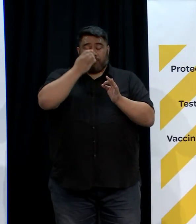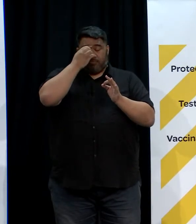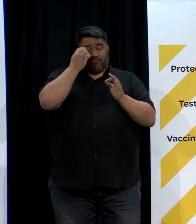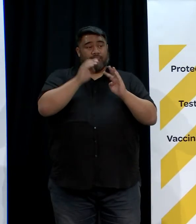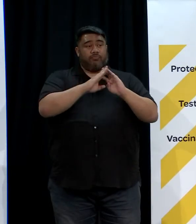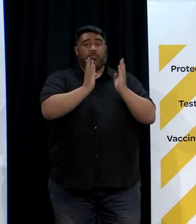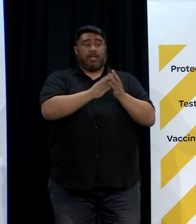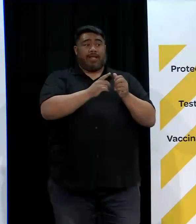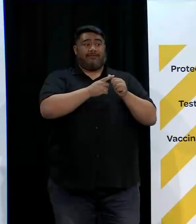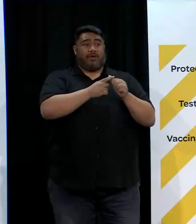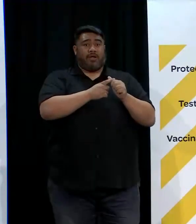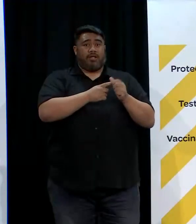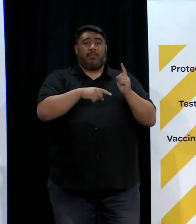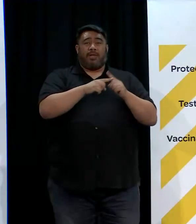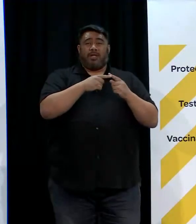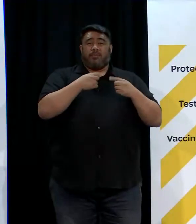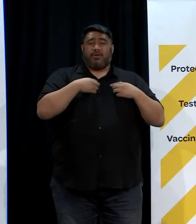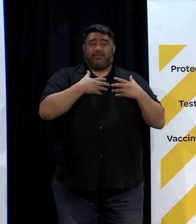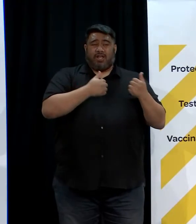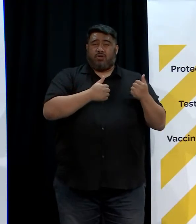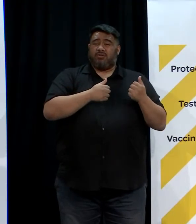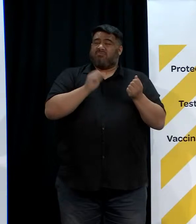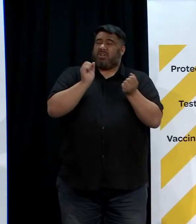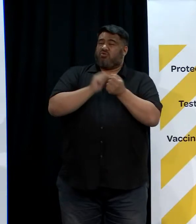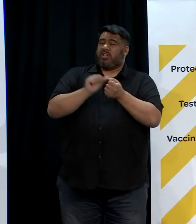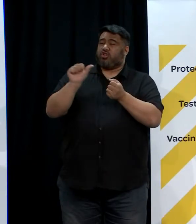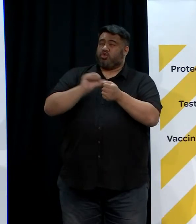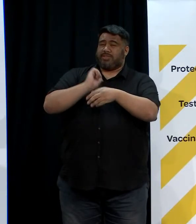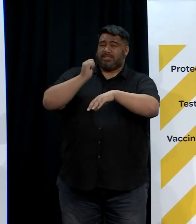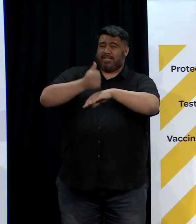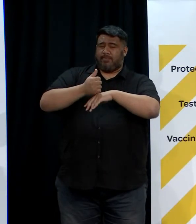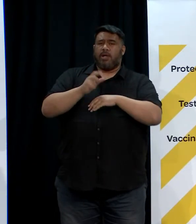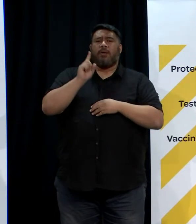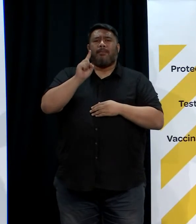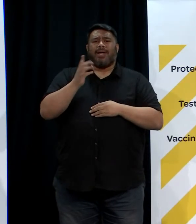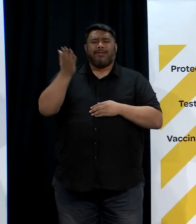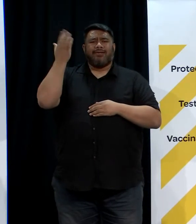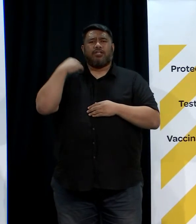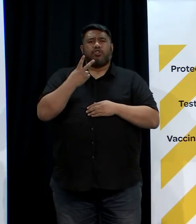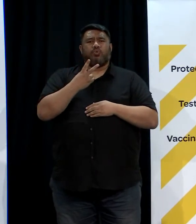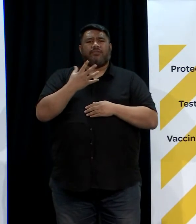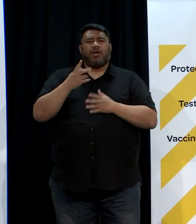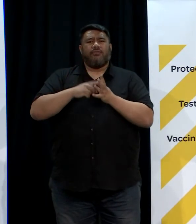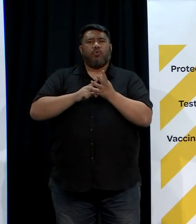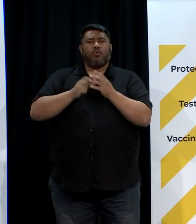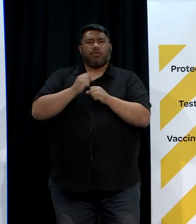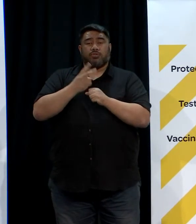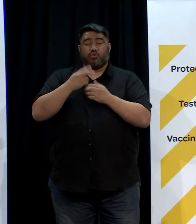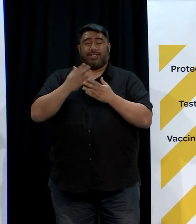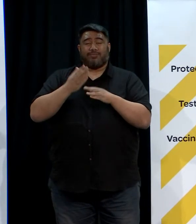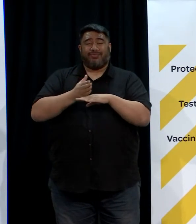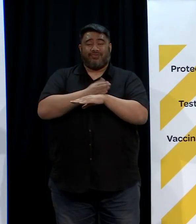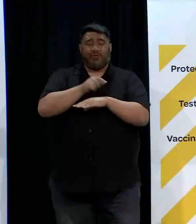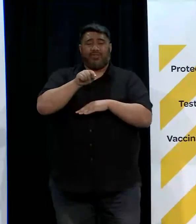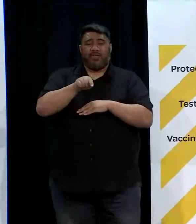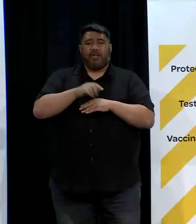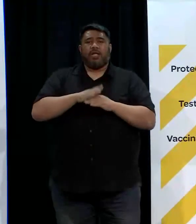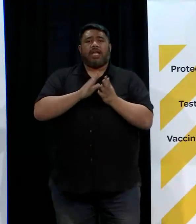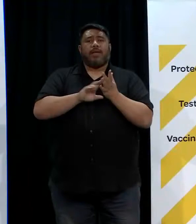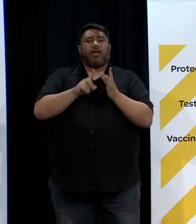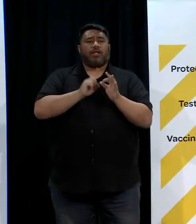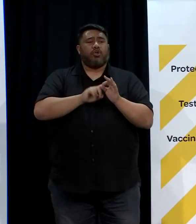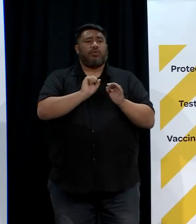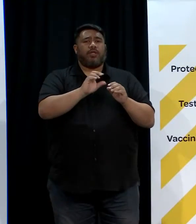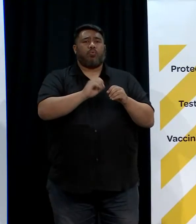support from the Ministry of Health to implement that. However, on the 25th of August, so 2 days prior, MIQ on their website had